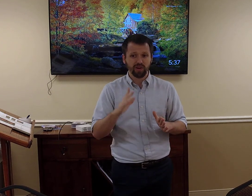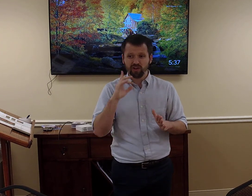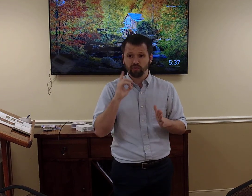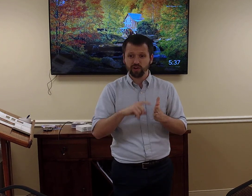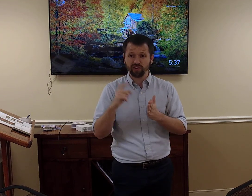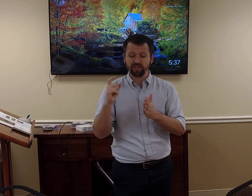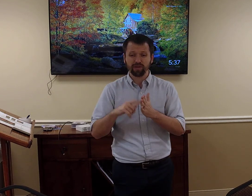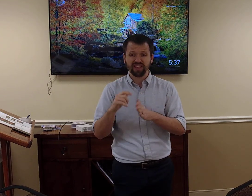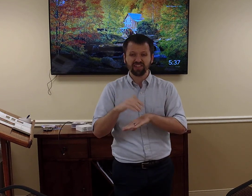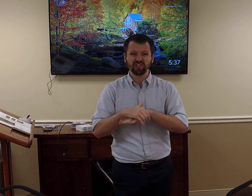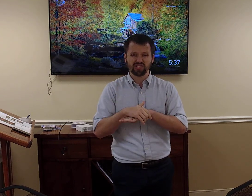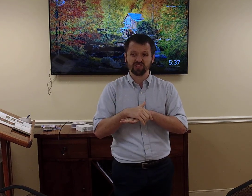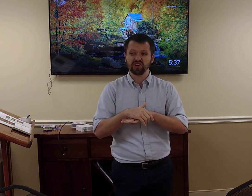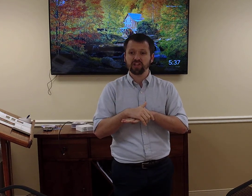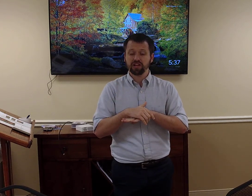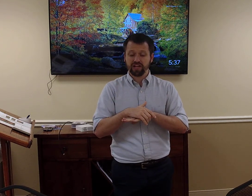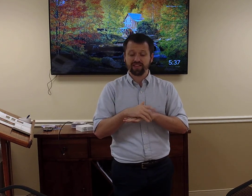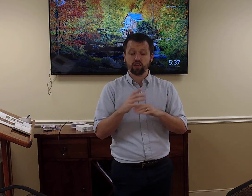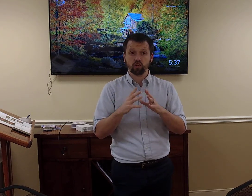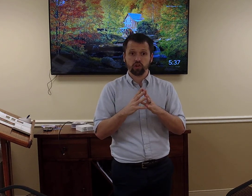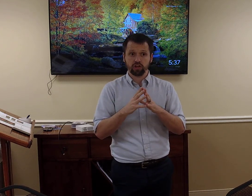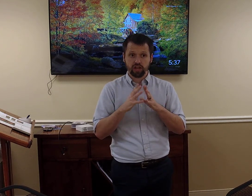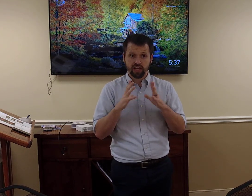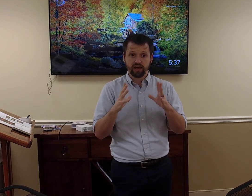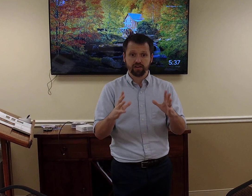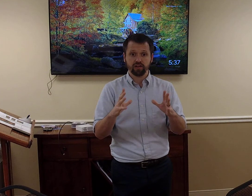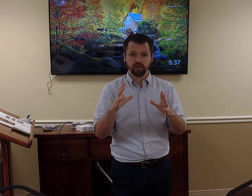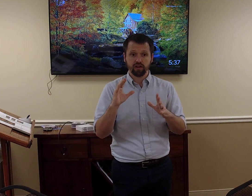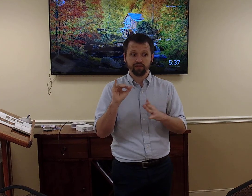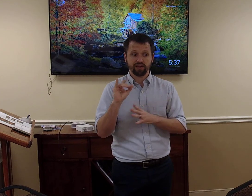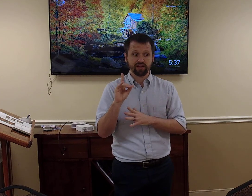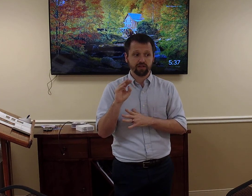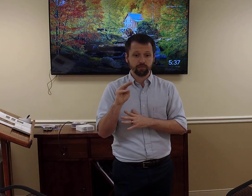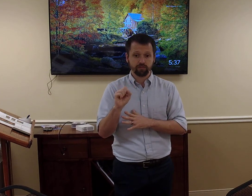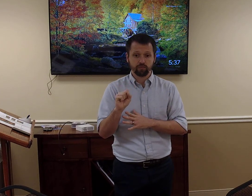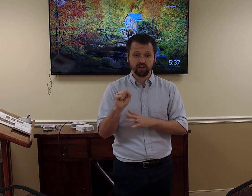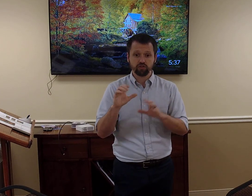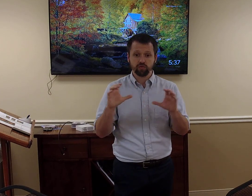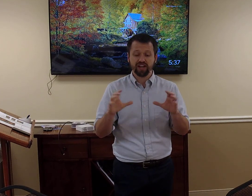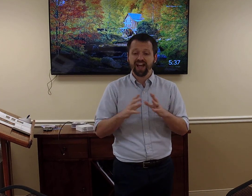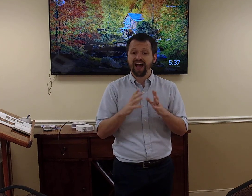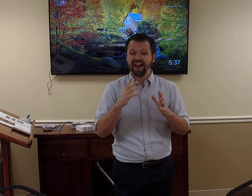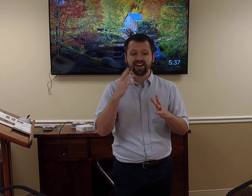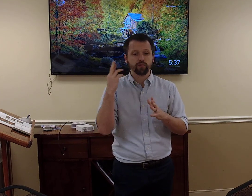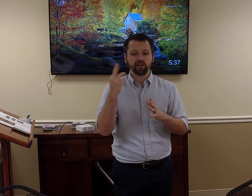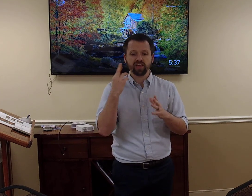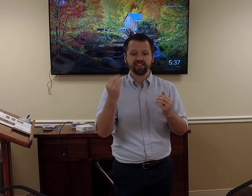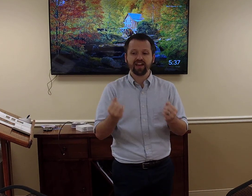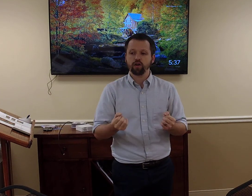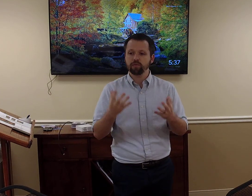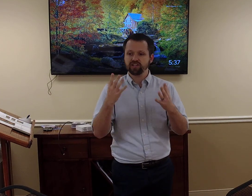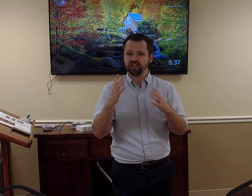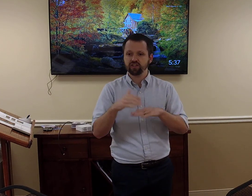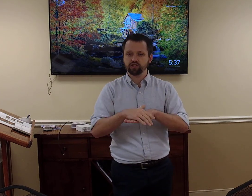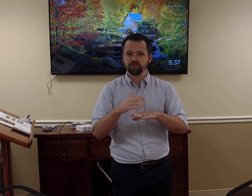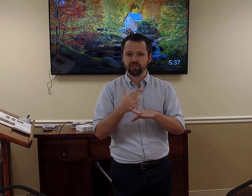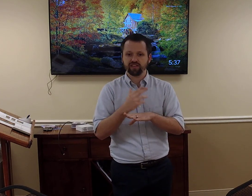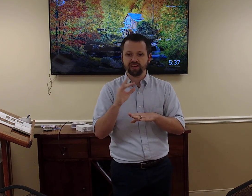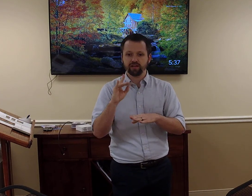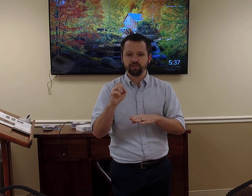don't notice it. But English has a lot of idioms. We do it. I didn't realize how much English uses idioms until